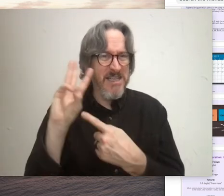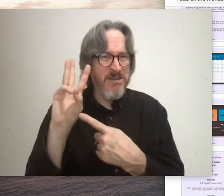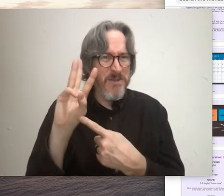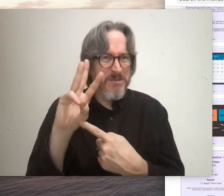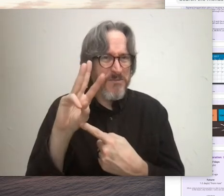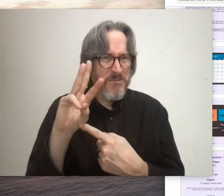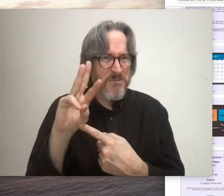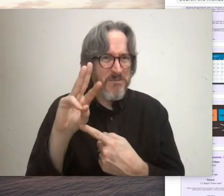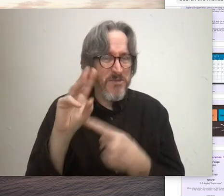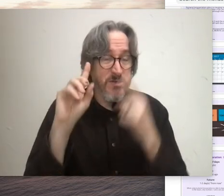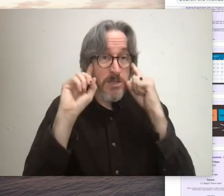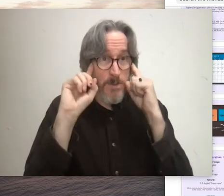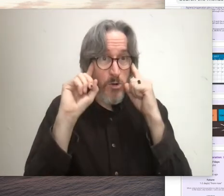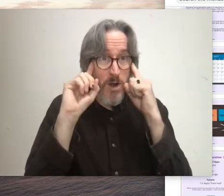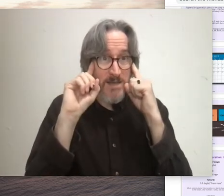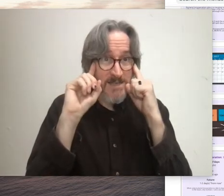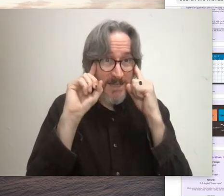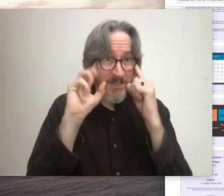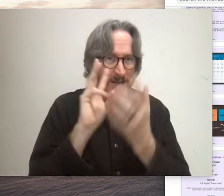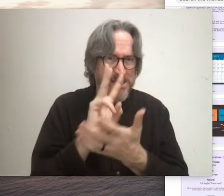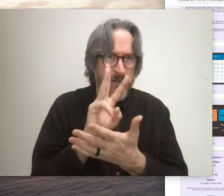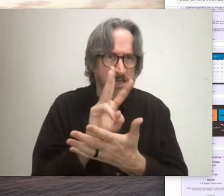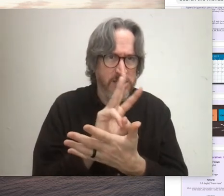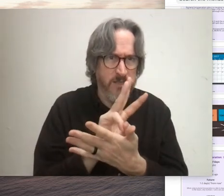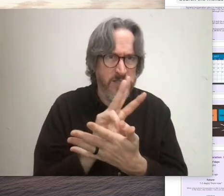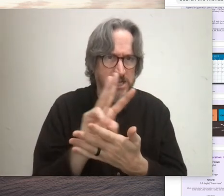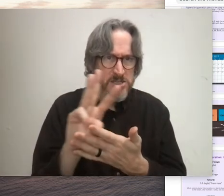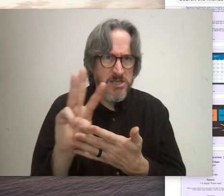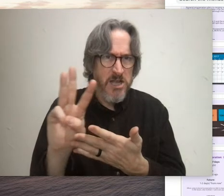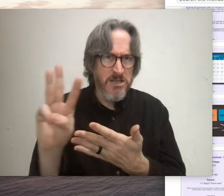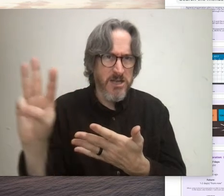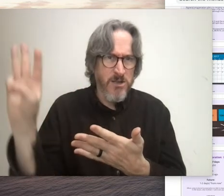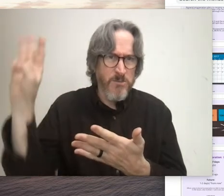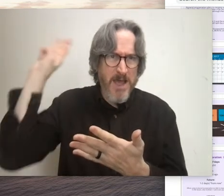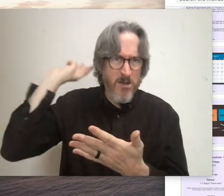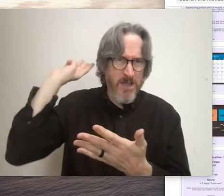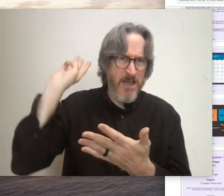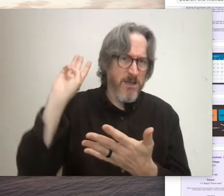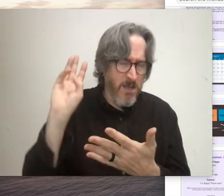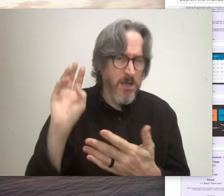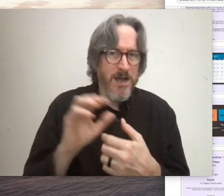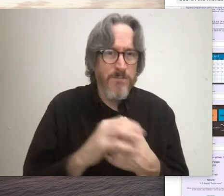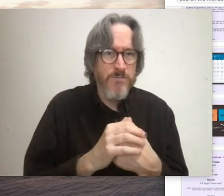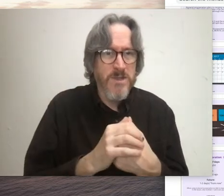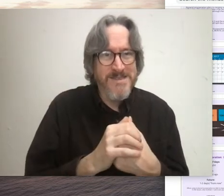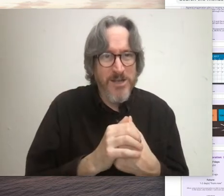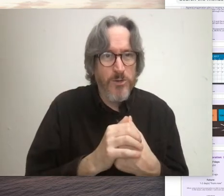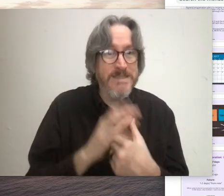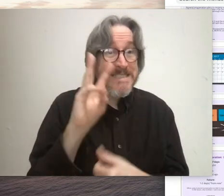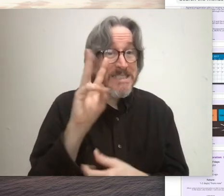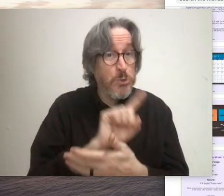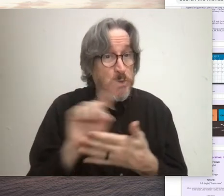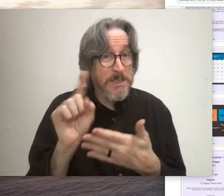is a little bit, there's a little bit more processing in there. Right? So that's a six, back. Okay.